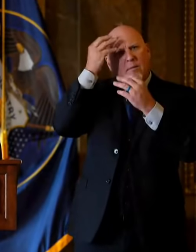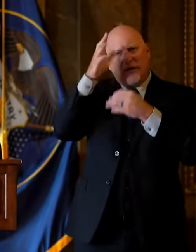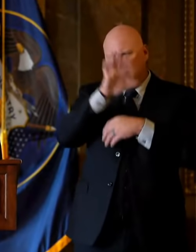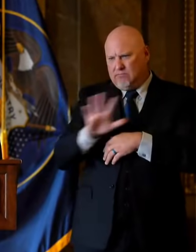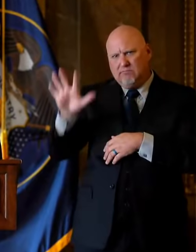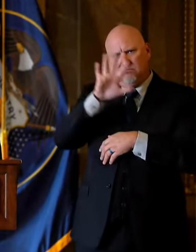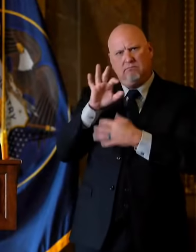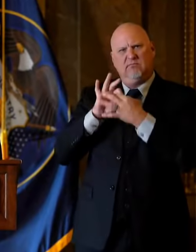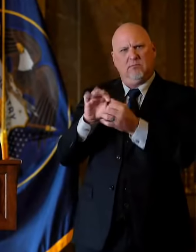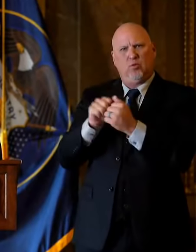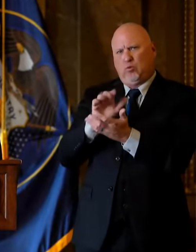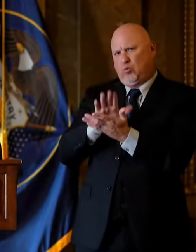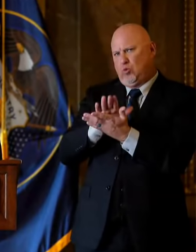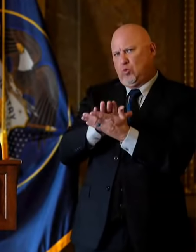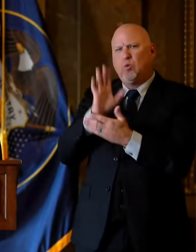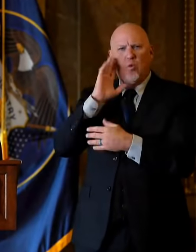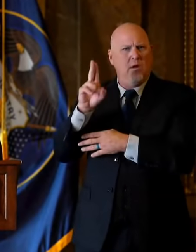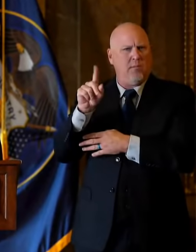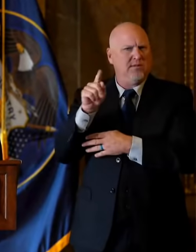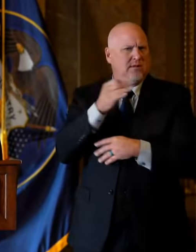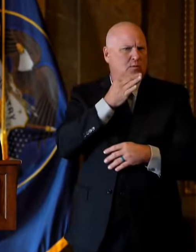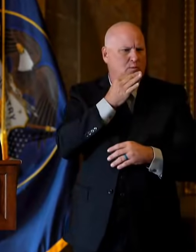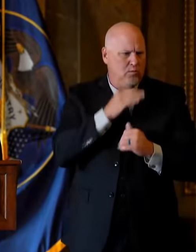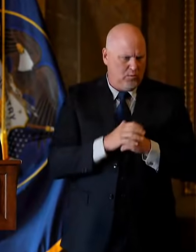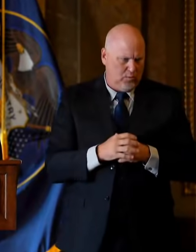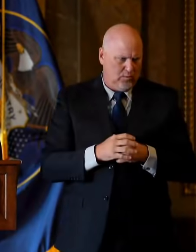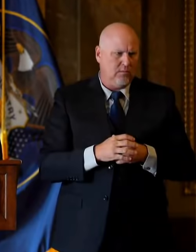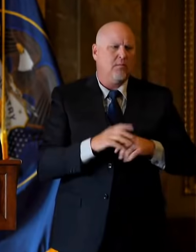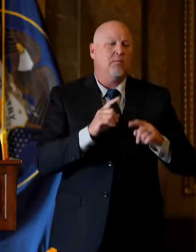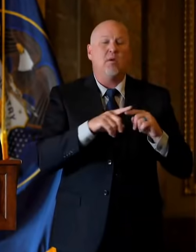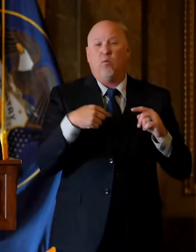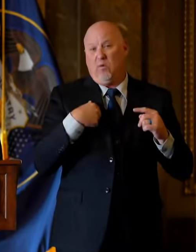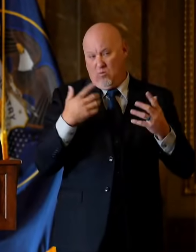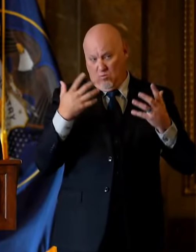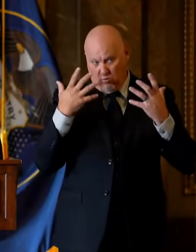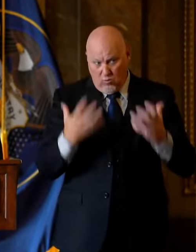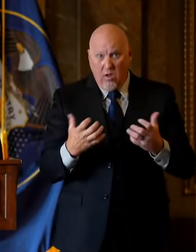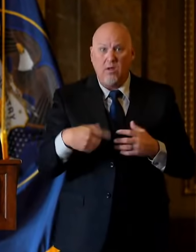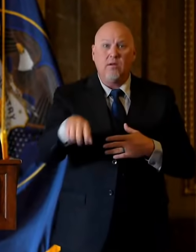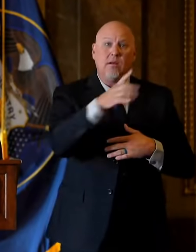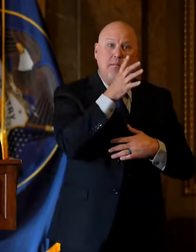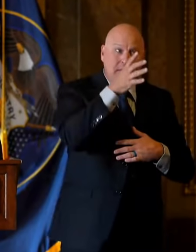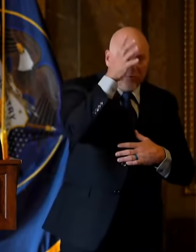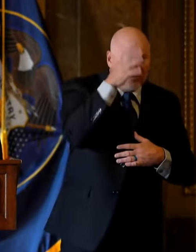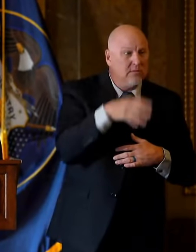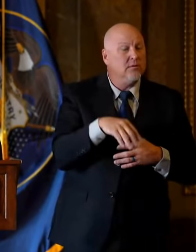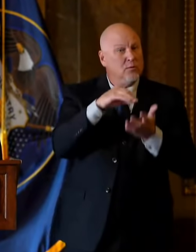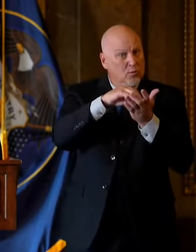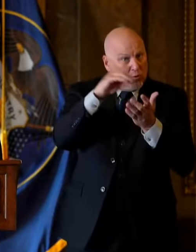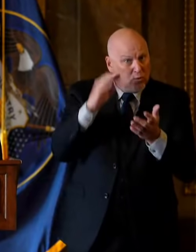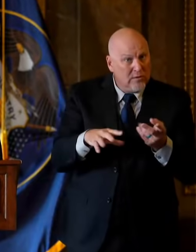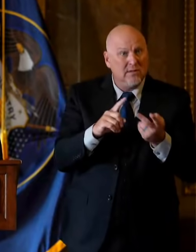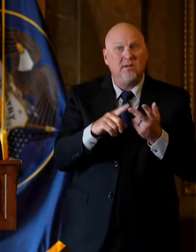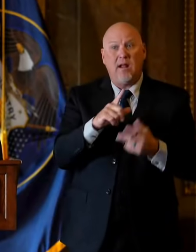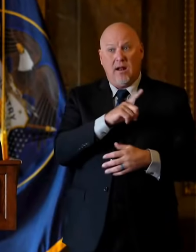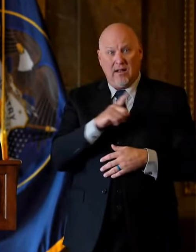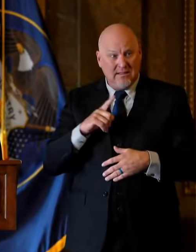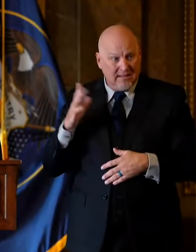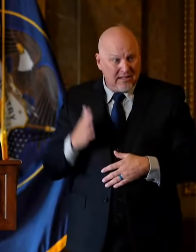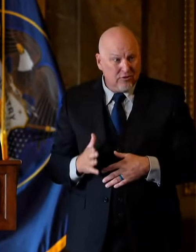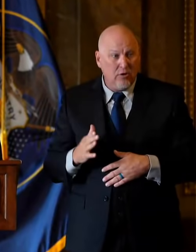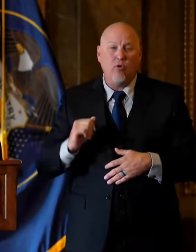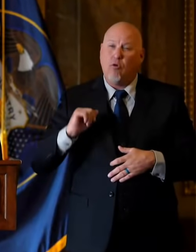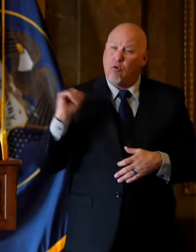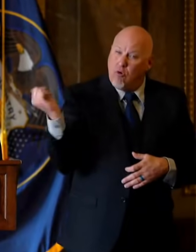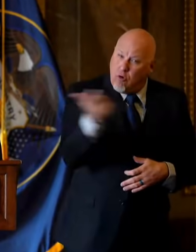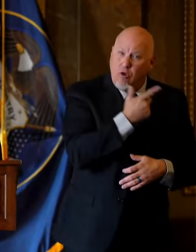students, teachers, elected officials, all to be able to make the best decisions for them, for their families, for their constituents. We will